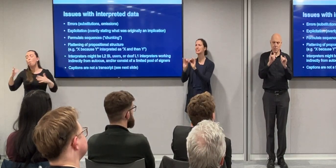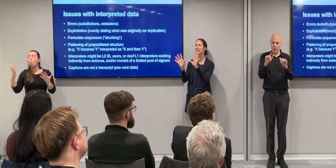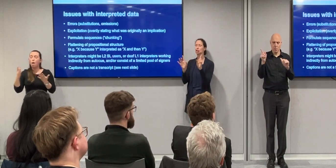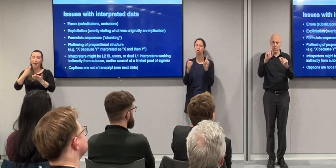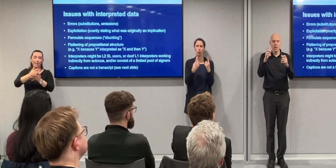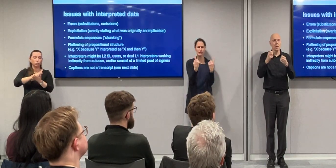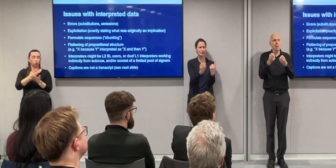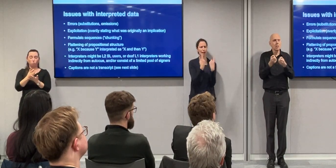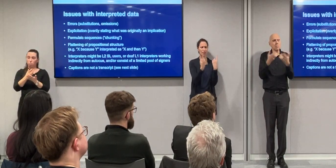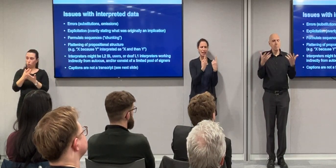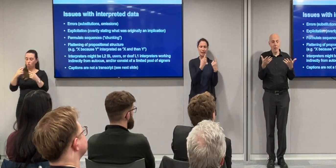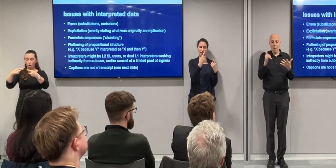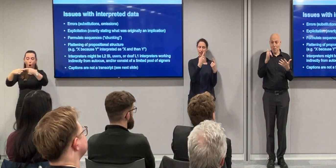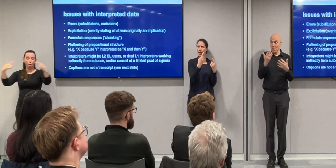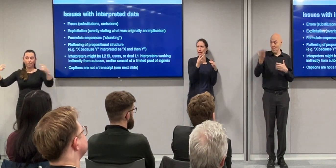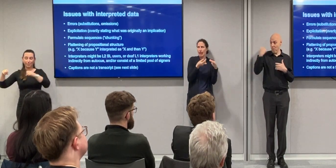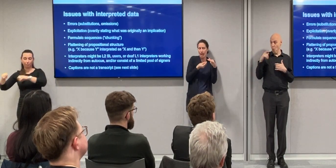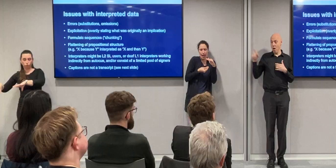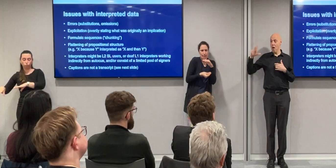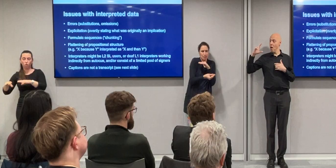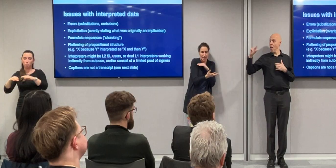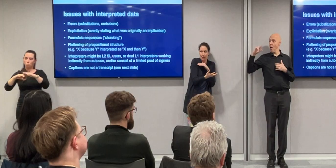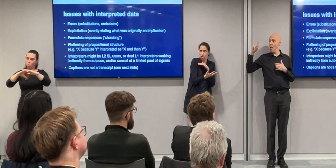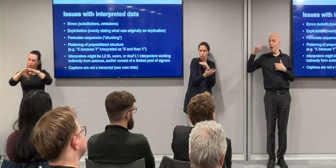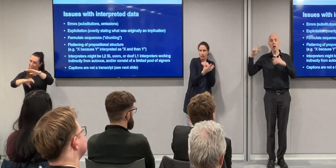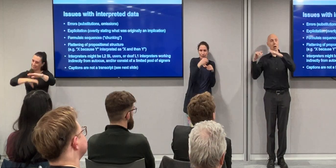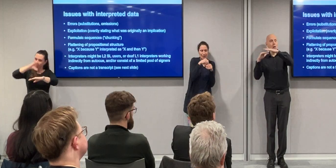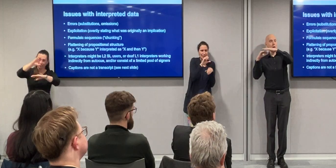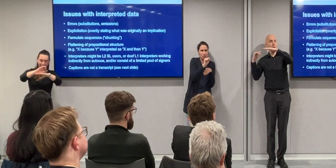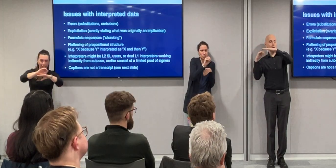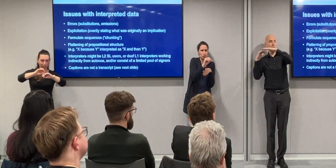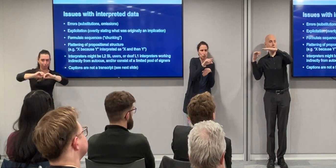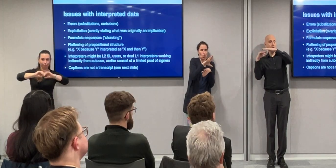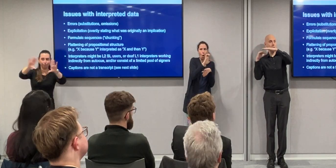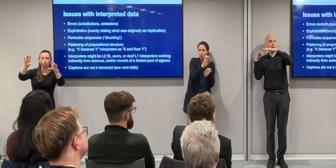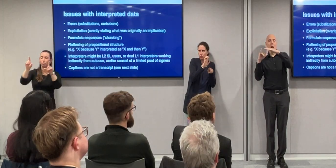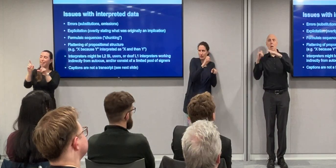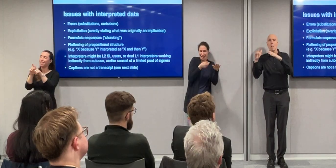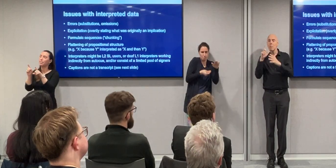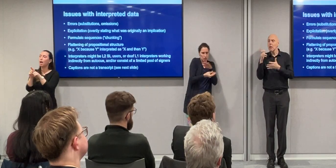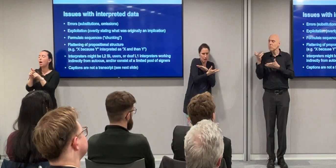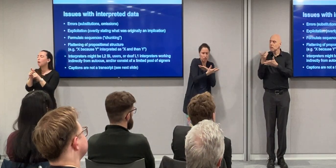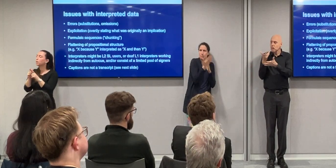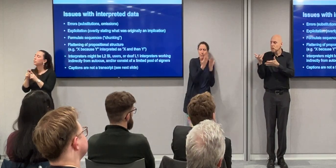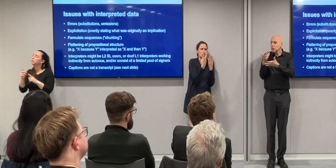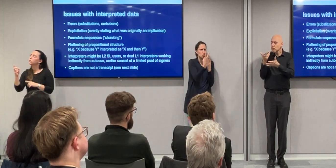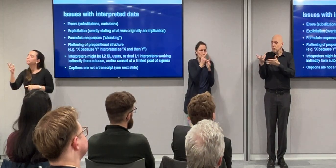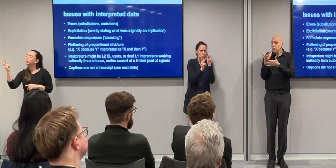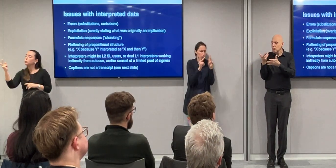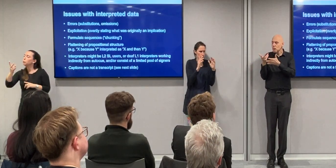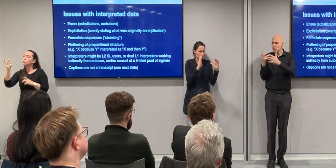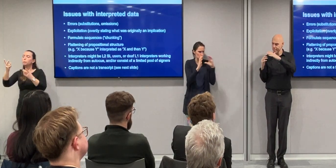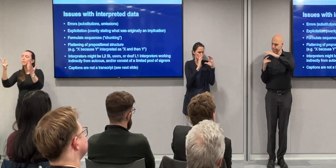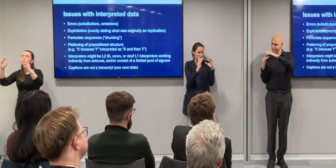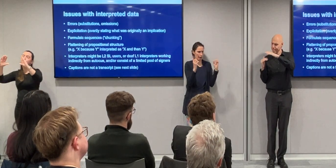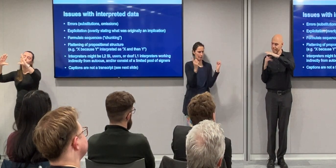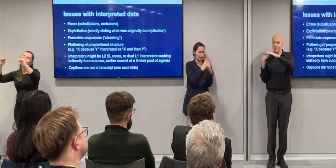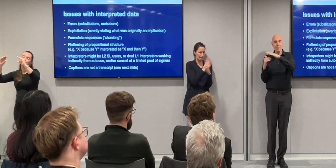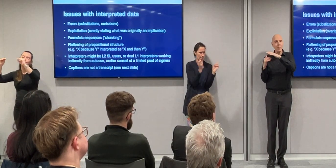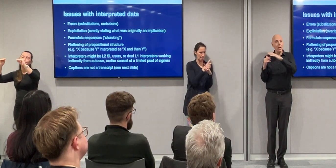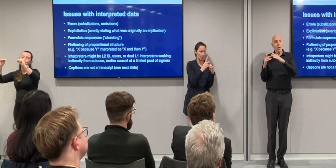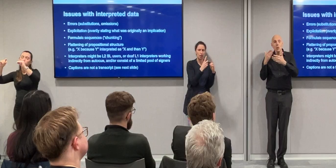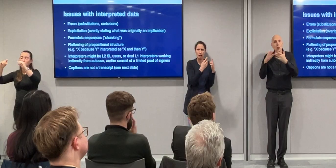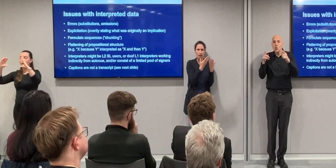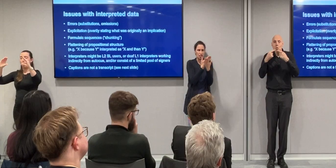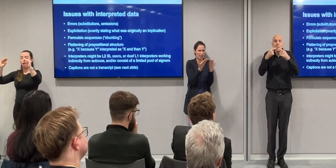was only an implication in the source language. Maybe two people are communicating with each other and there are underlying